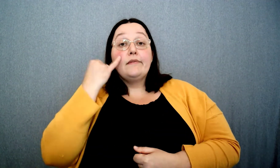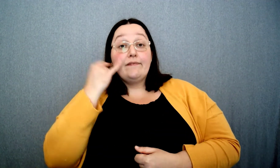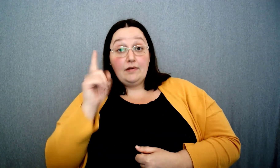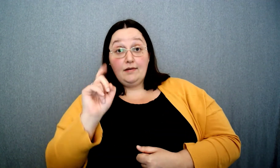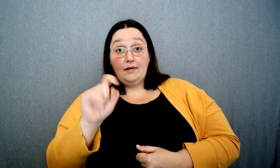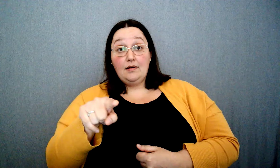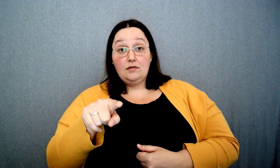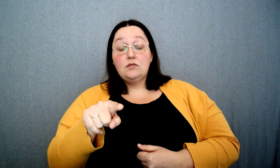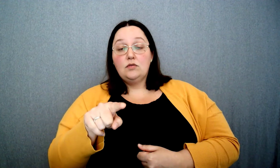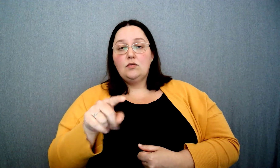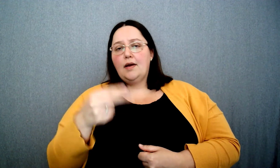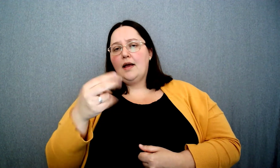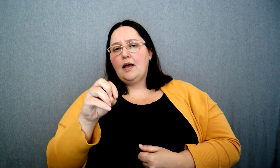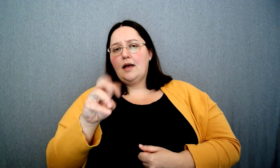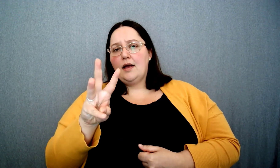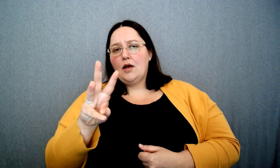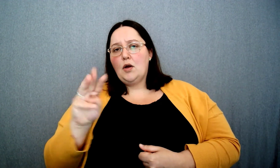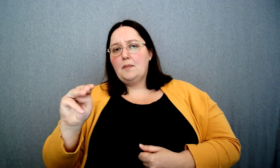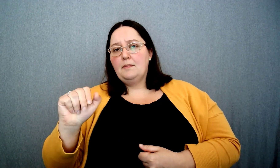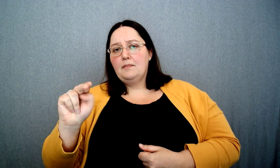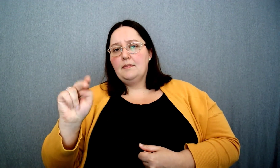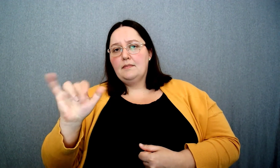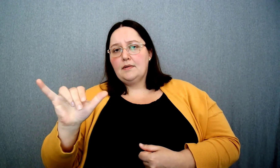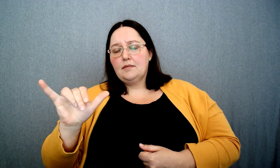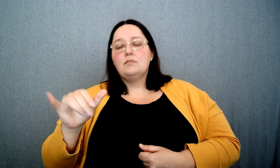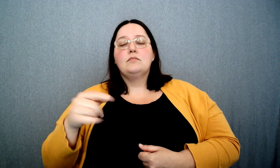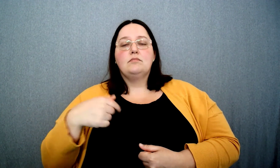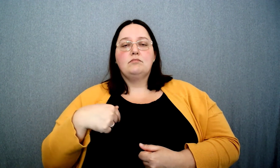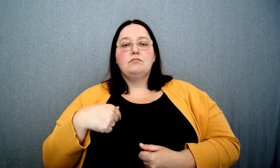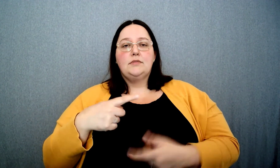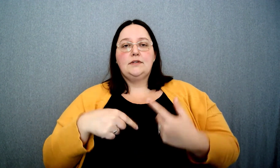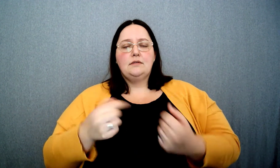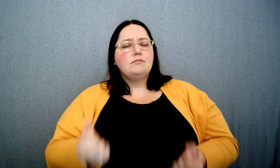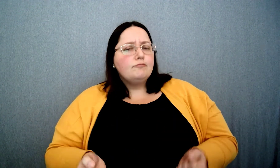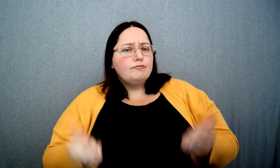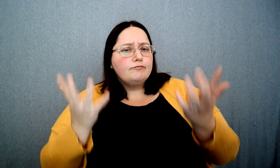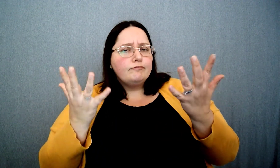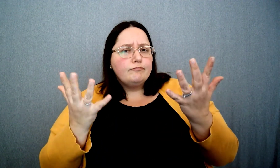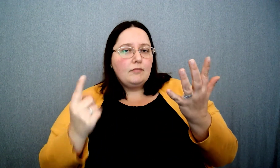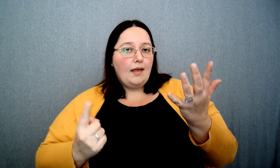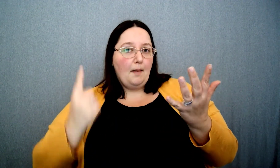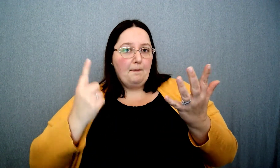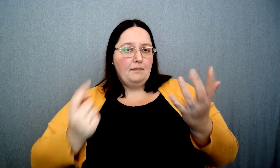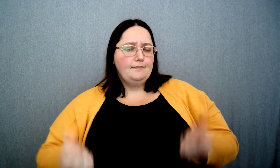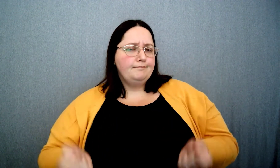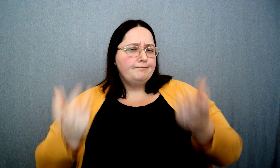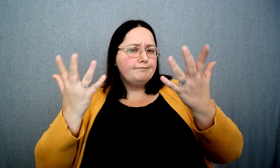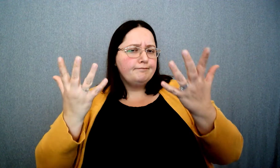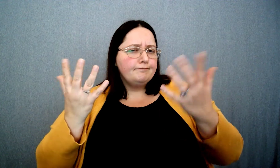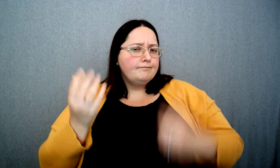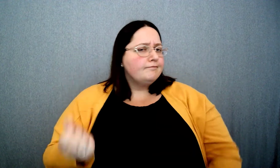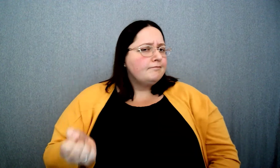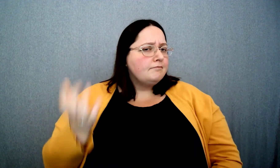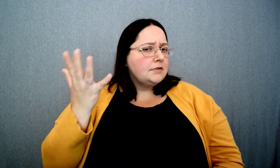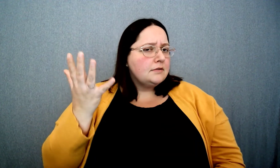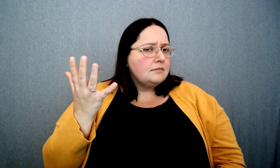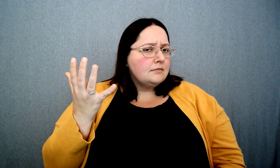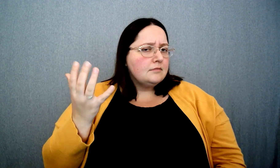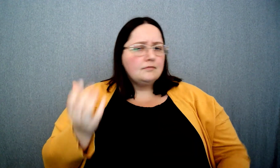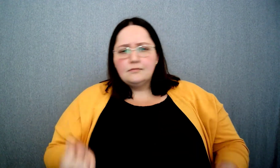If you are asking how many or how much, you will be signing S to 5 but upwards.